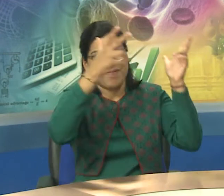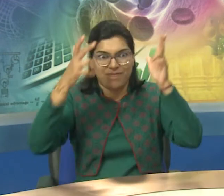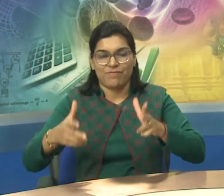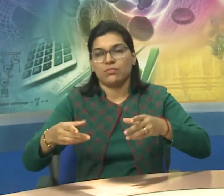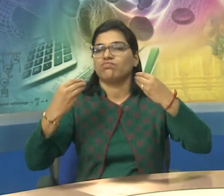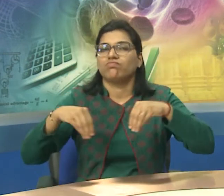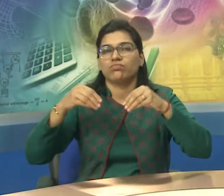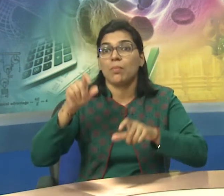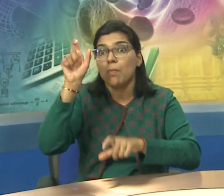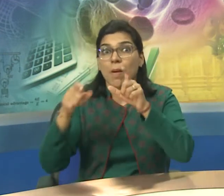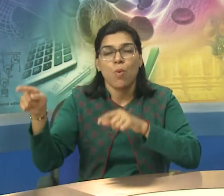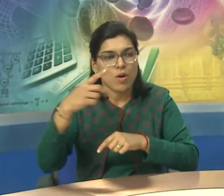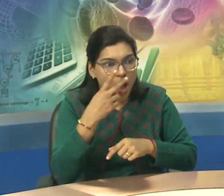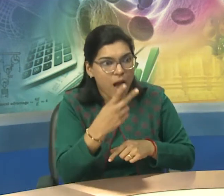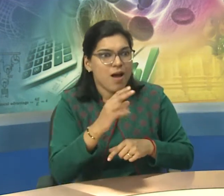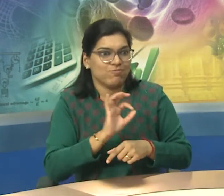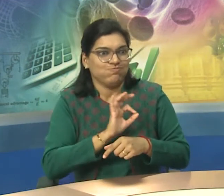They help them in